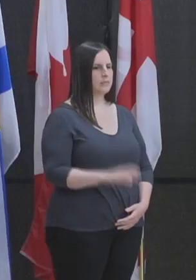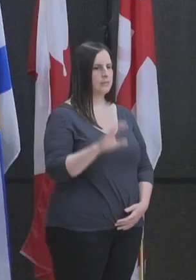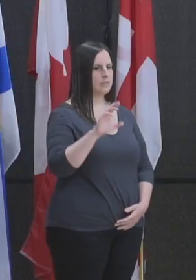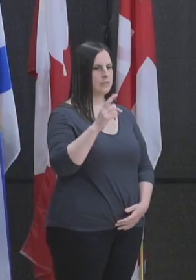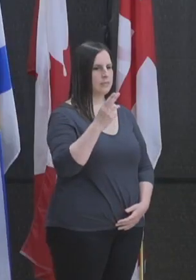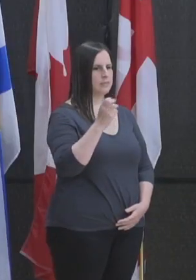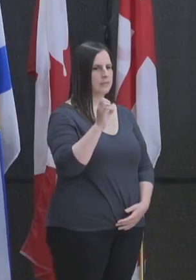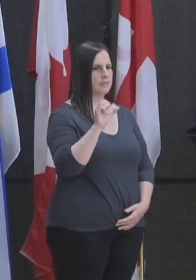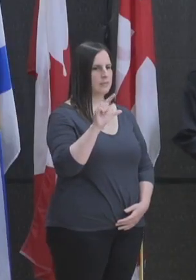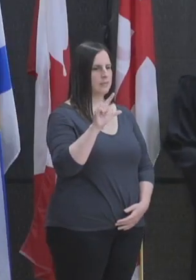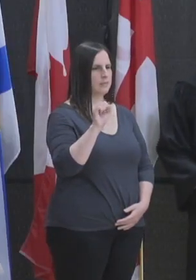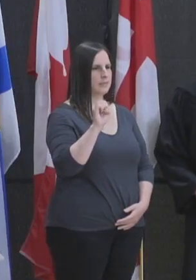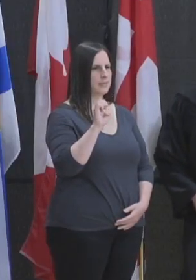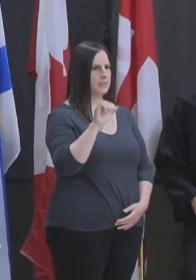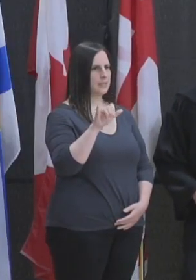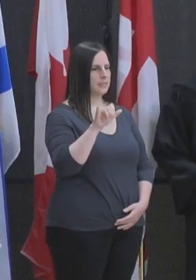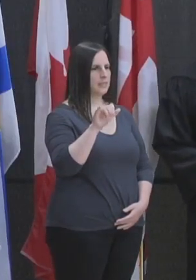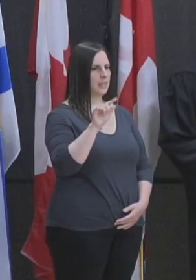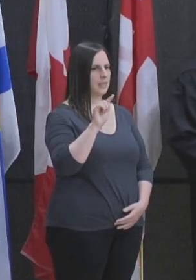Chelsea Taylor.